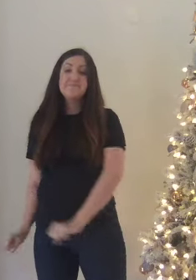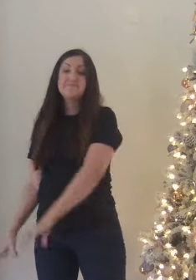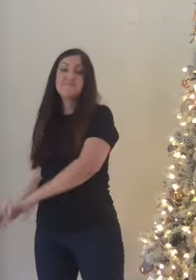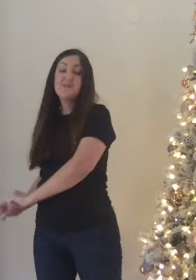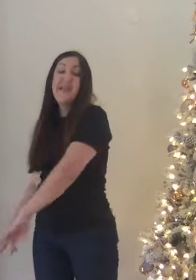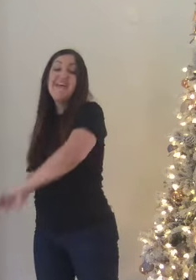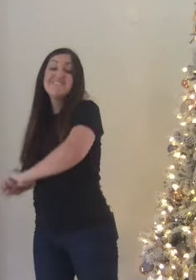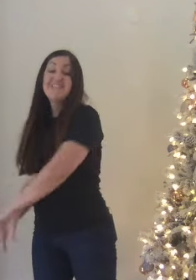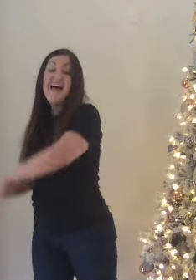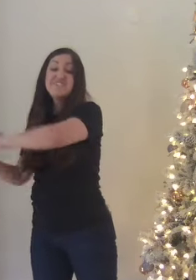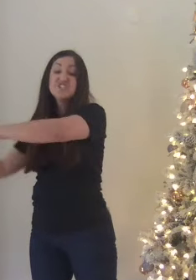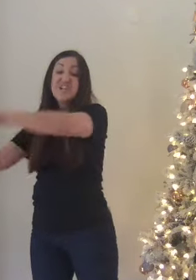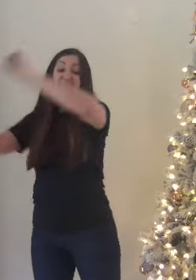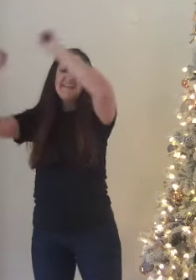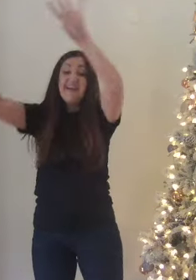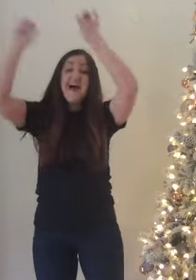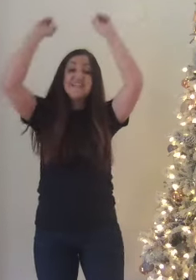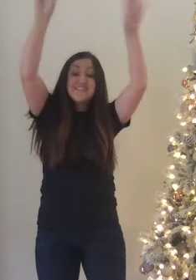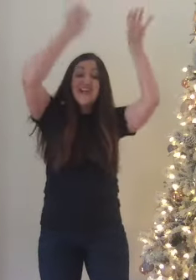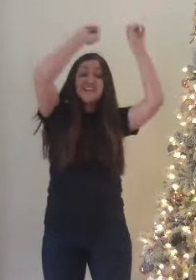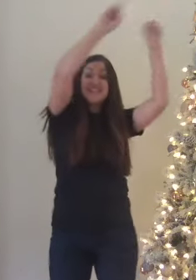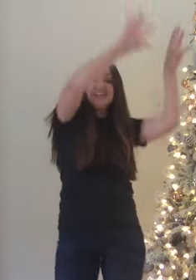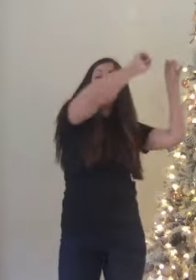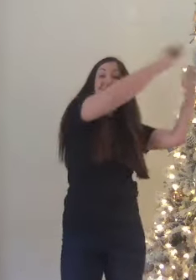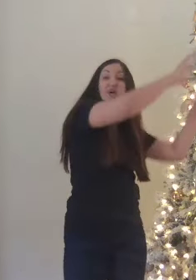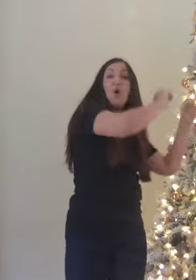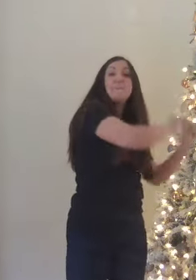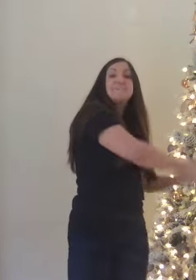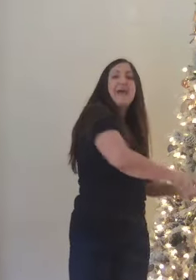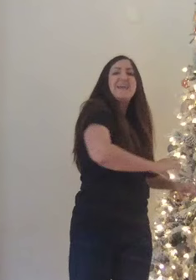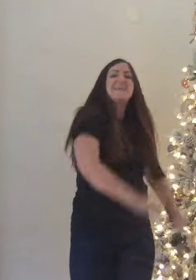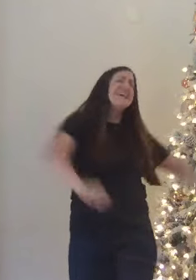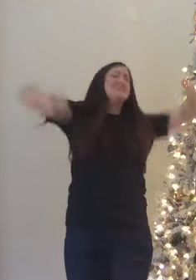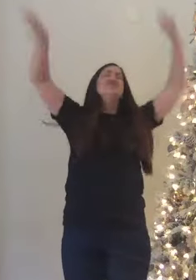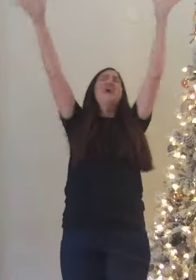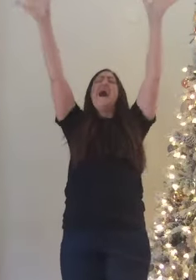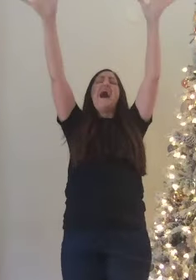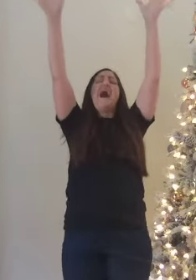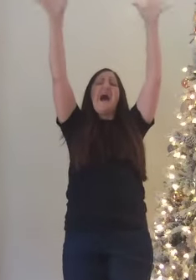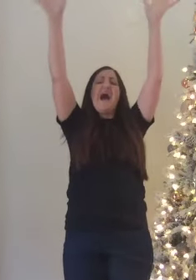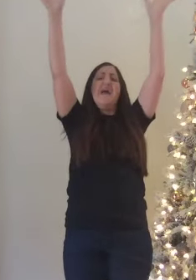twine flashing lights and tins so make it shine